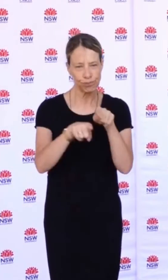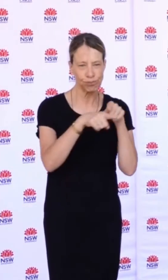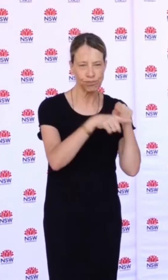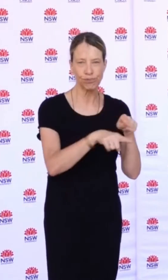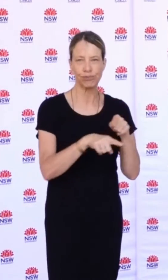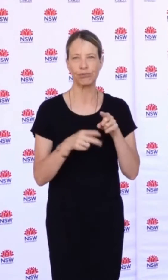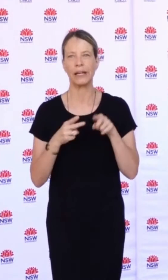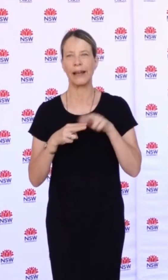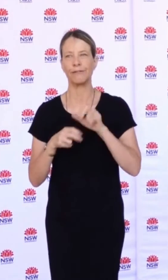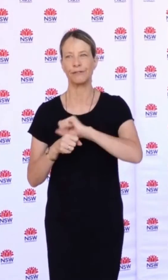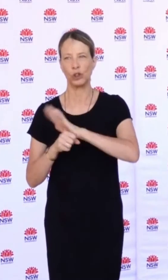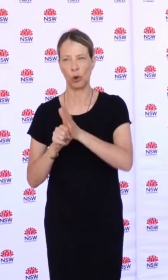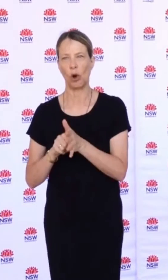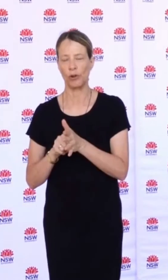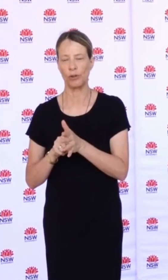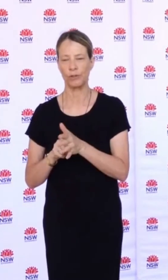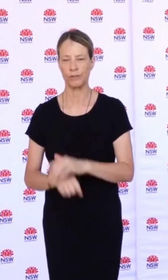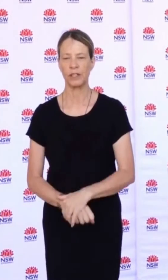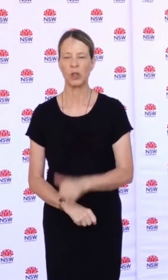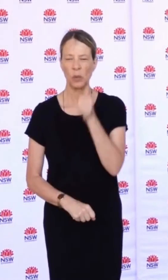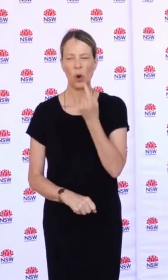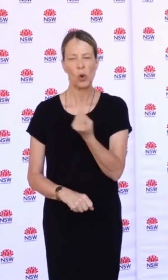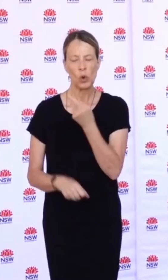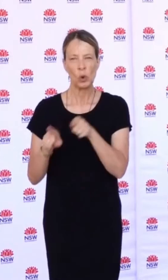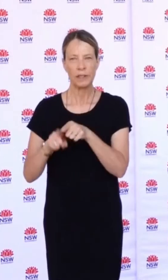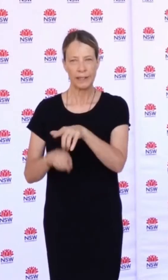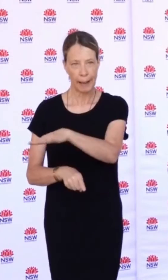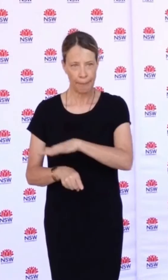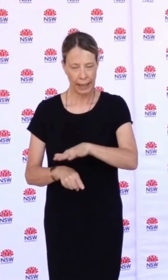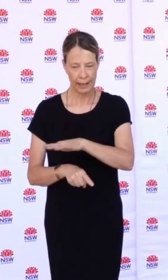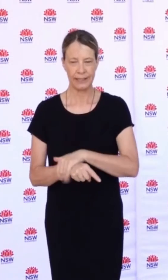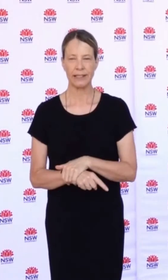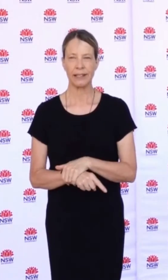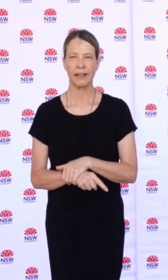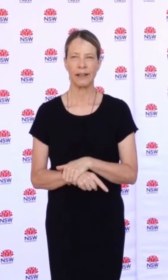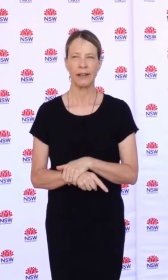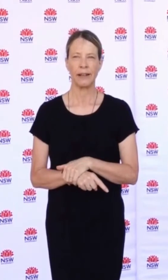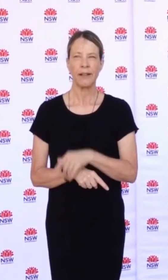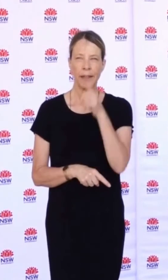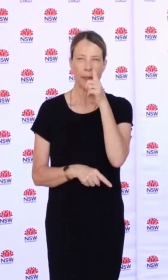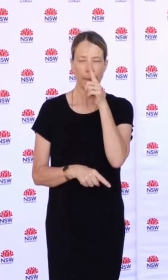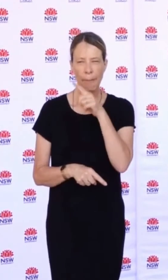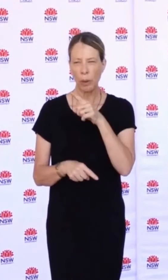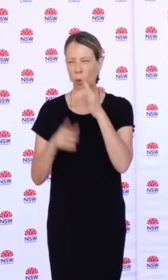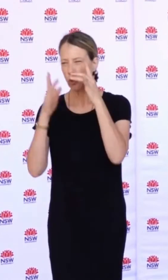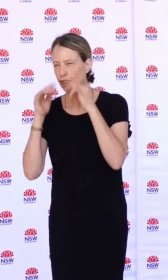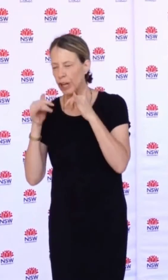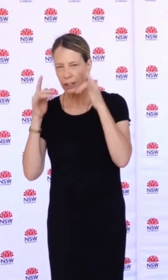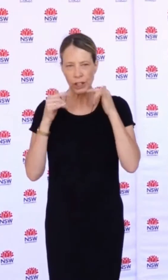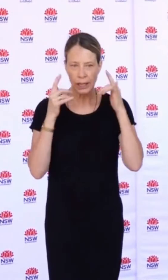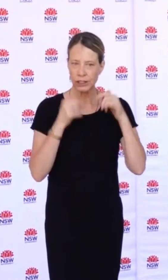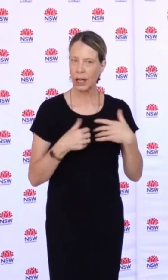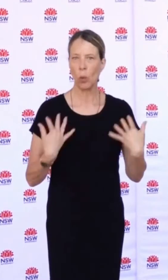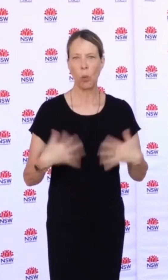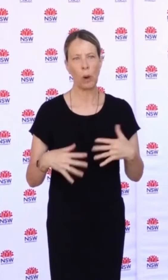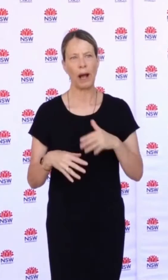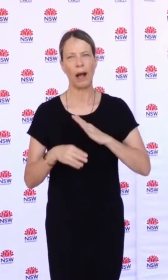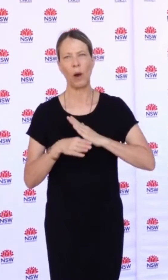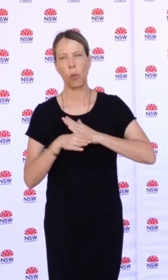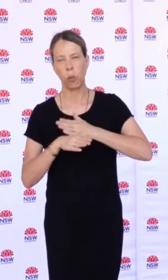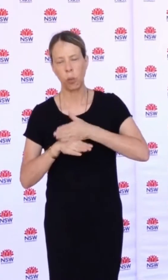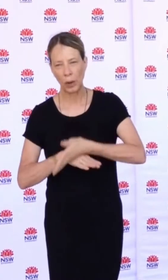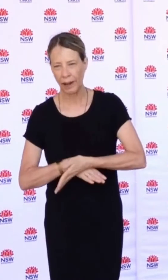in terms of inspectors on the beat, I just want to reassure everyone that they continue to do enormous work. Like, they are literally